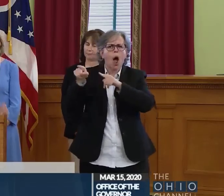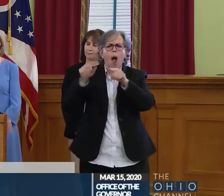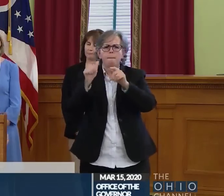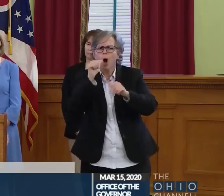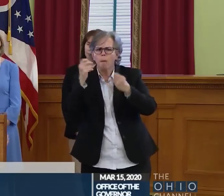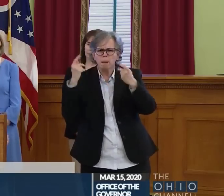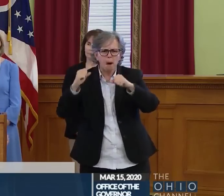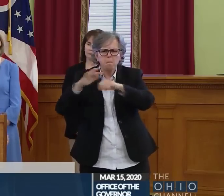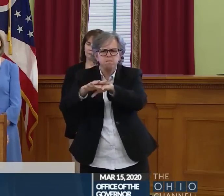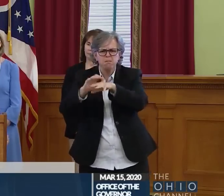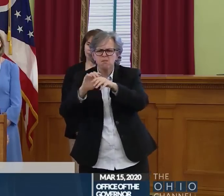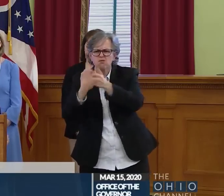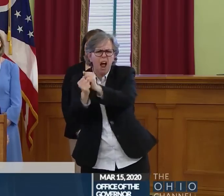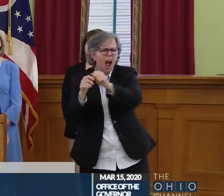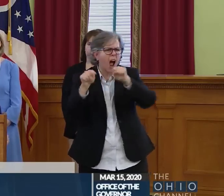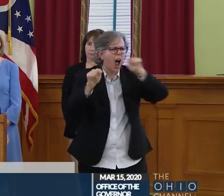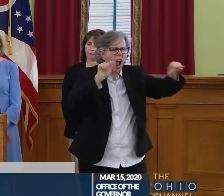to Southern Ohio,